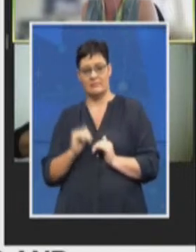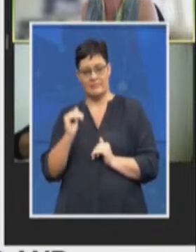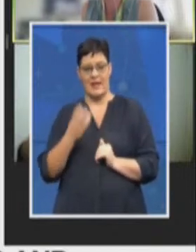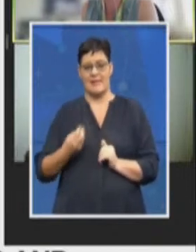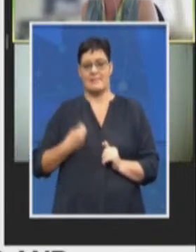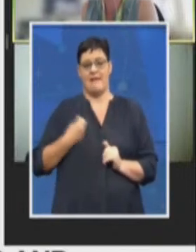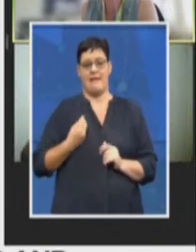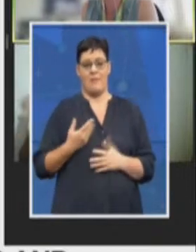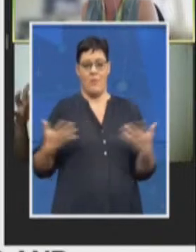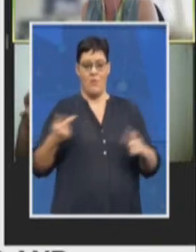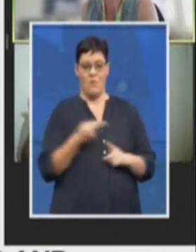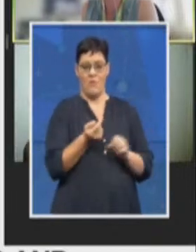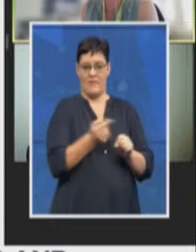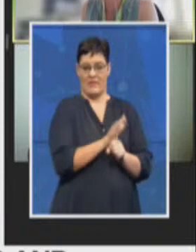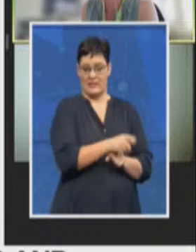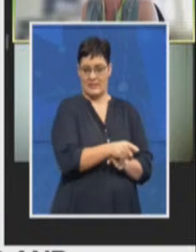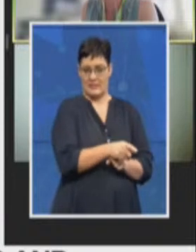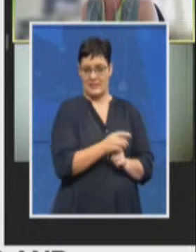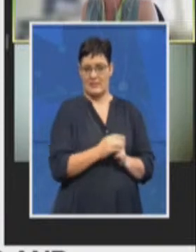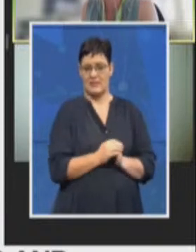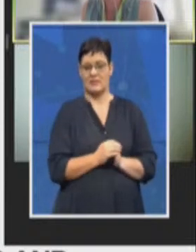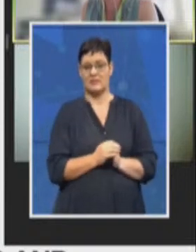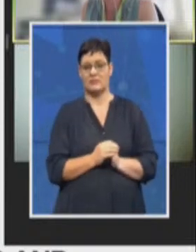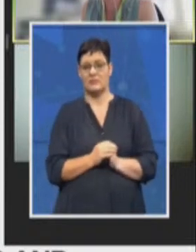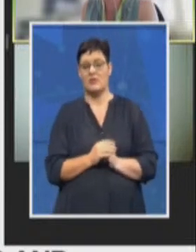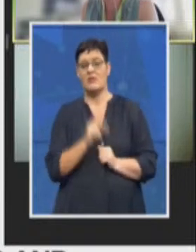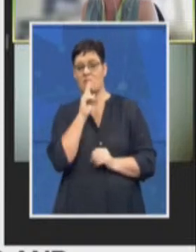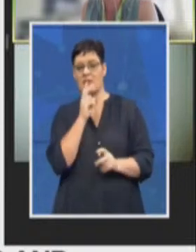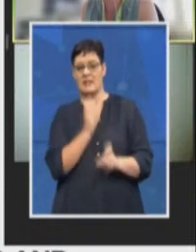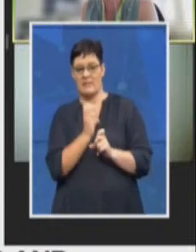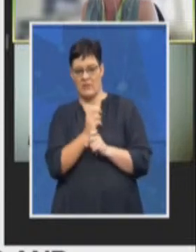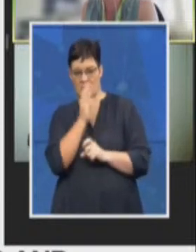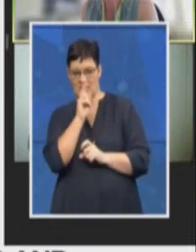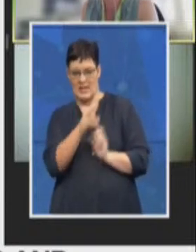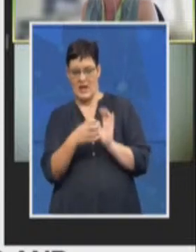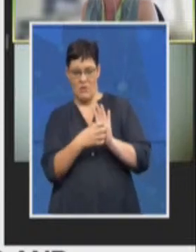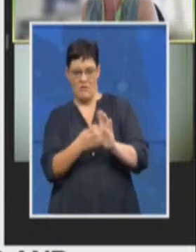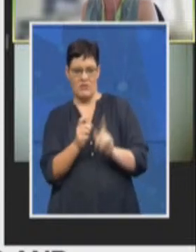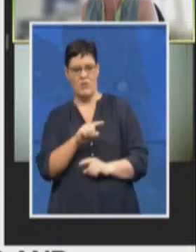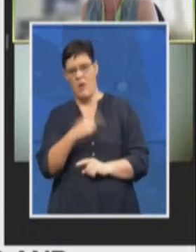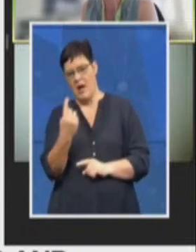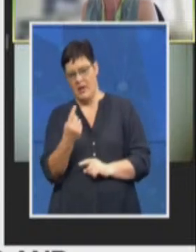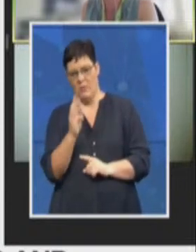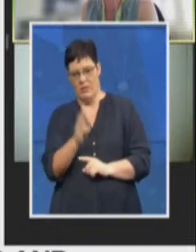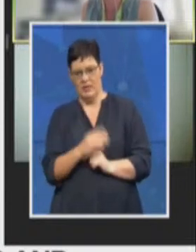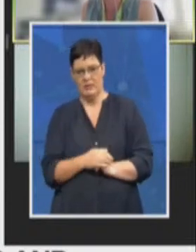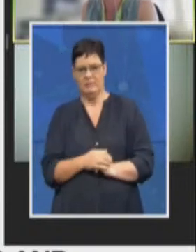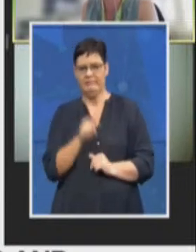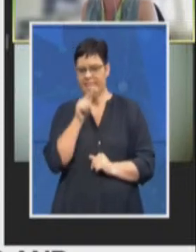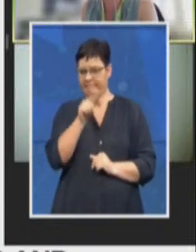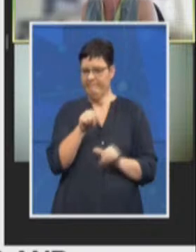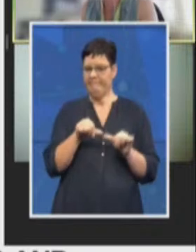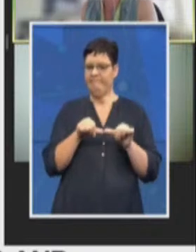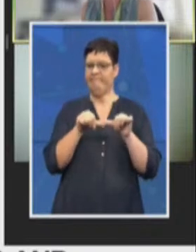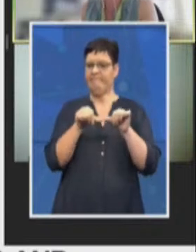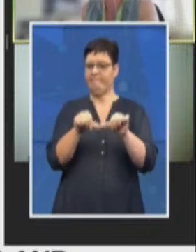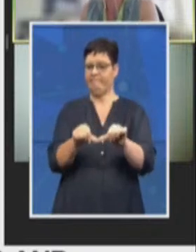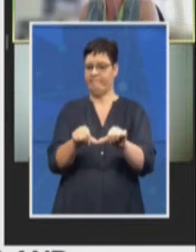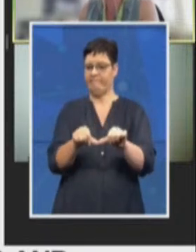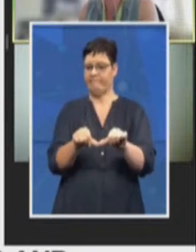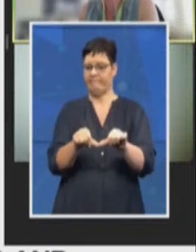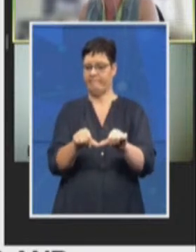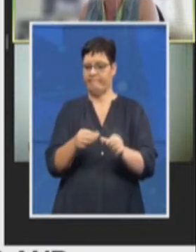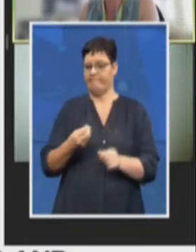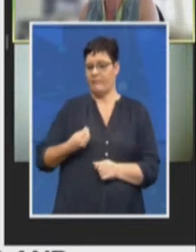difficult to see in this graph. I'll show another one now. We can see that this has been driven mainly by our younger age groups. And